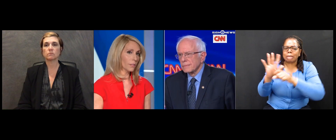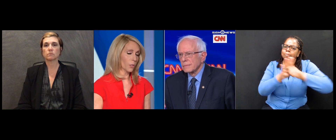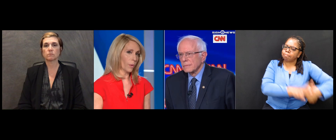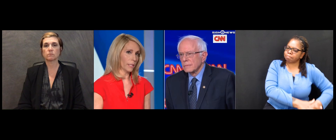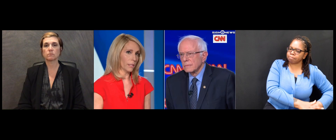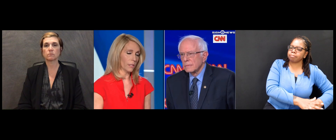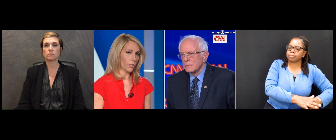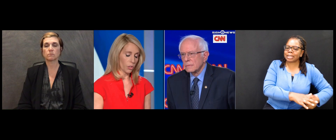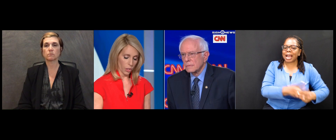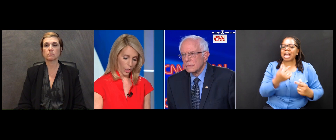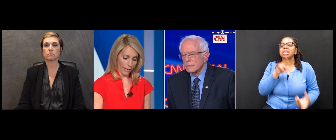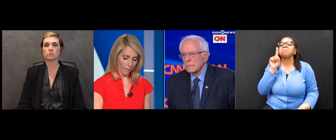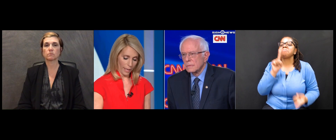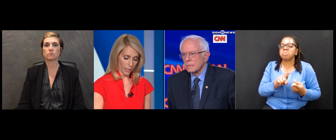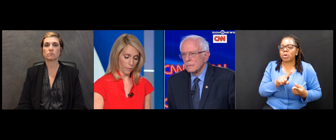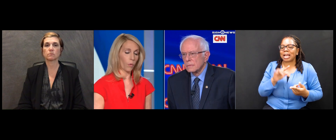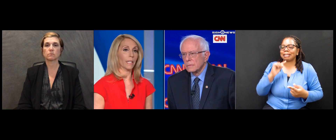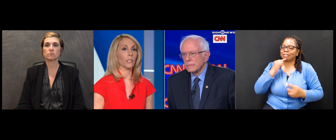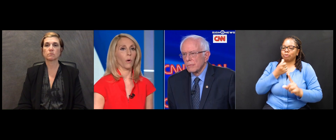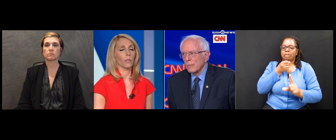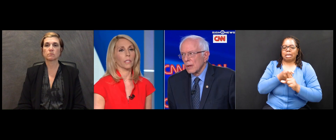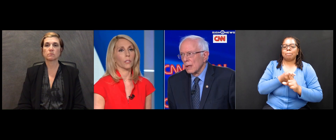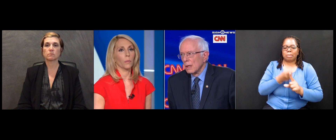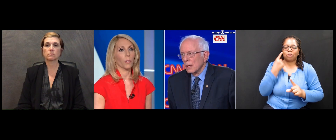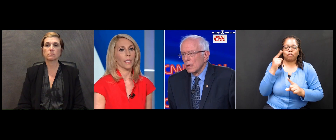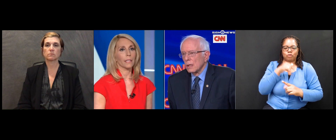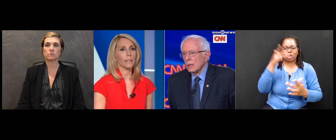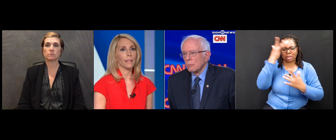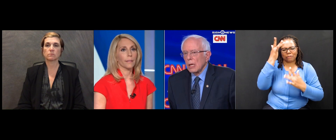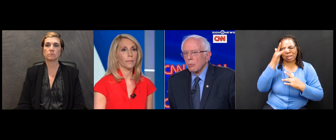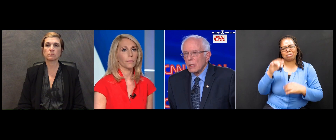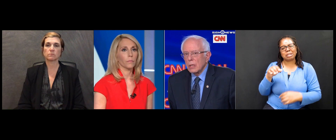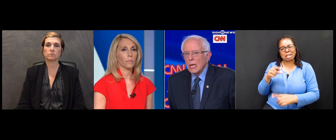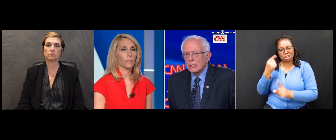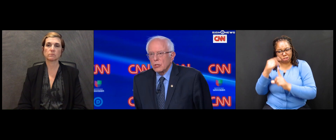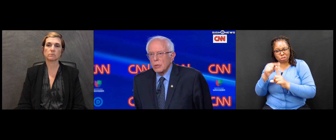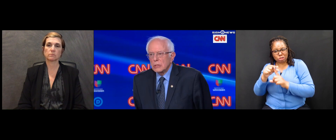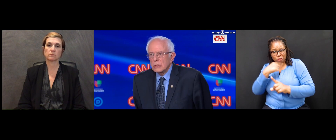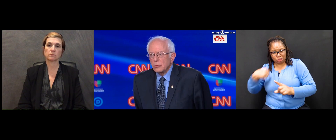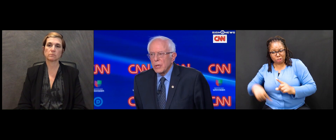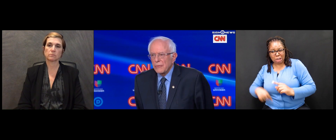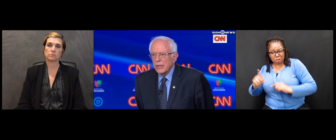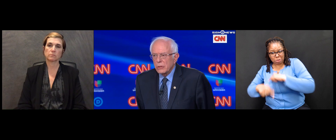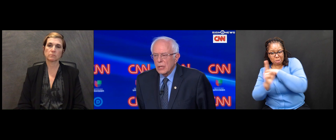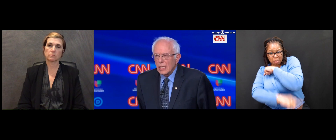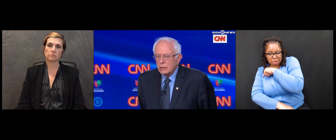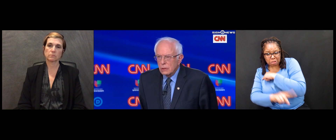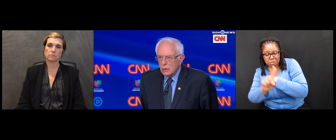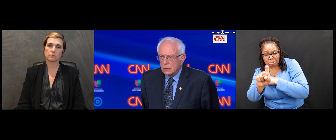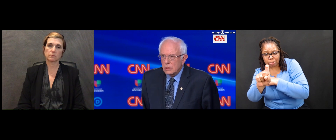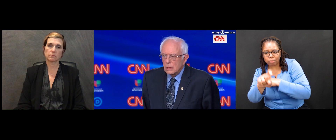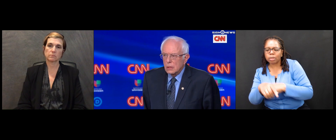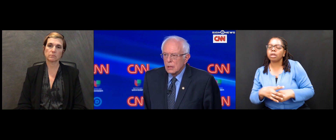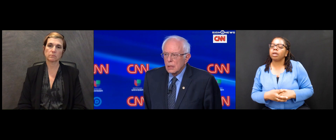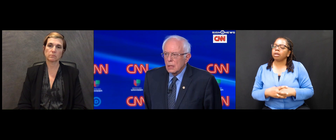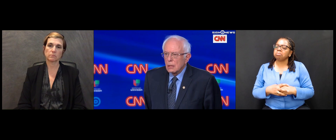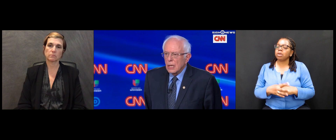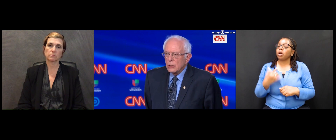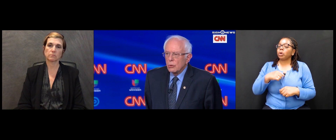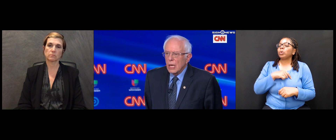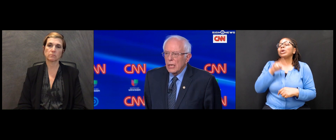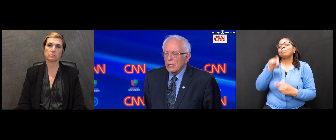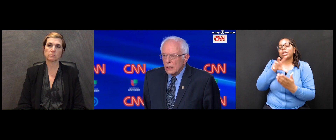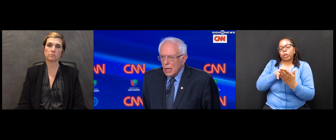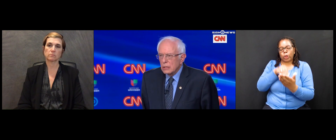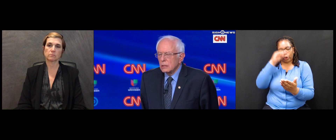What consequences should China face for its role in this global crisis? Well, one of the consequences is we have got to learn